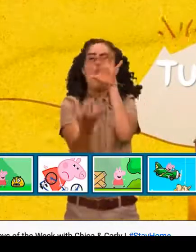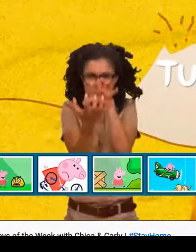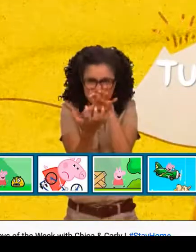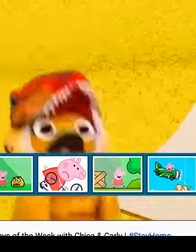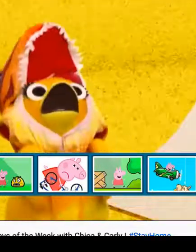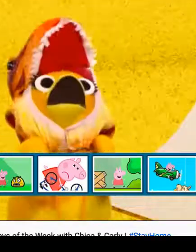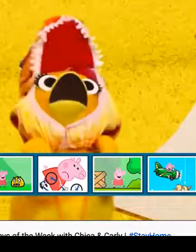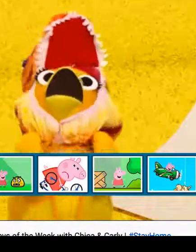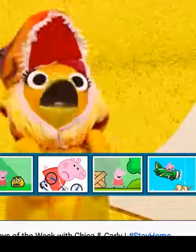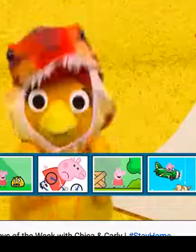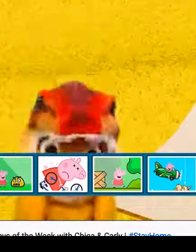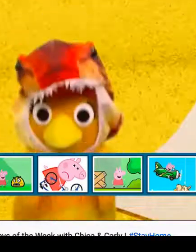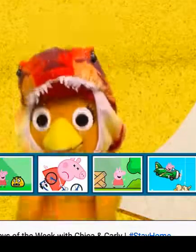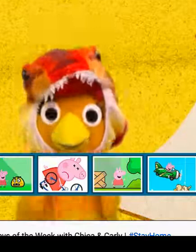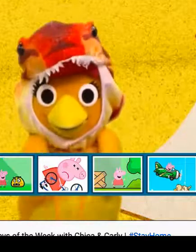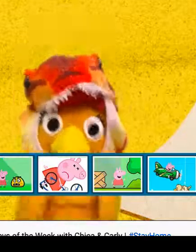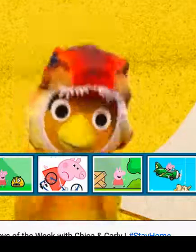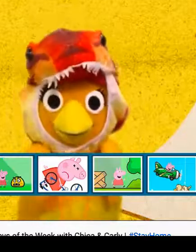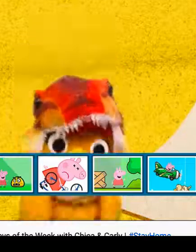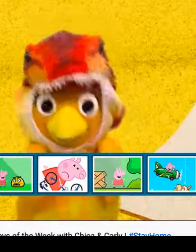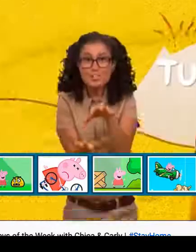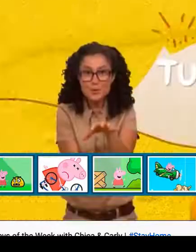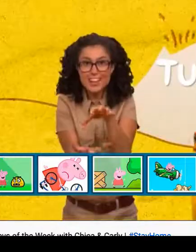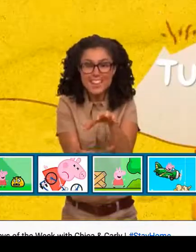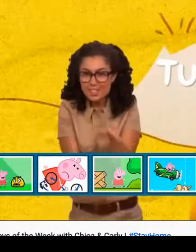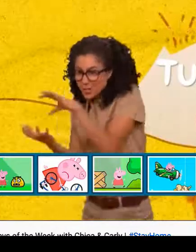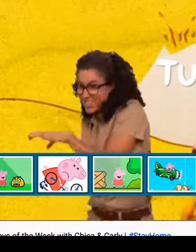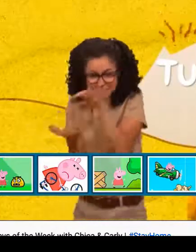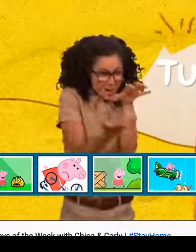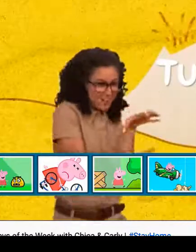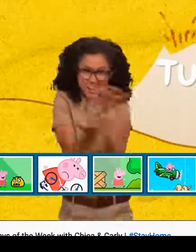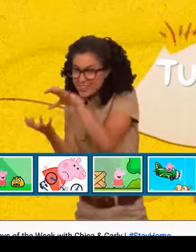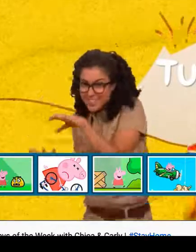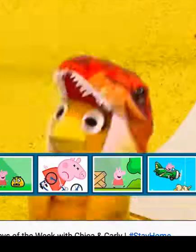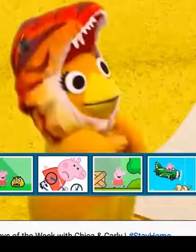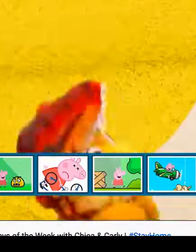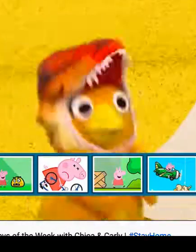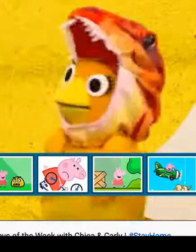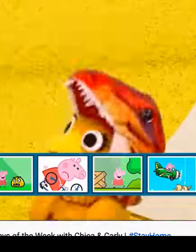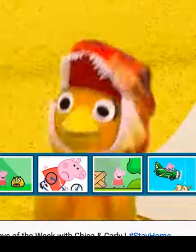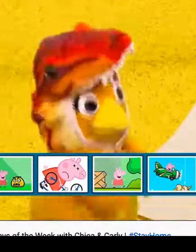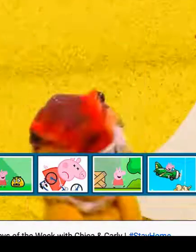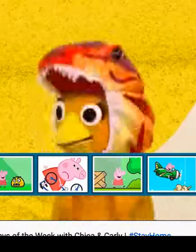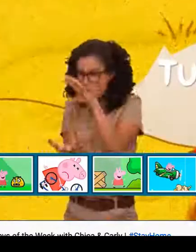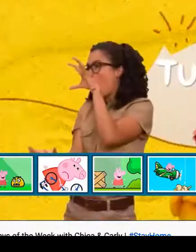Roar, roar. Tuesday, get your T-Rex on, your T-Rex on, your T-Rex on.